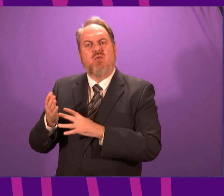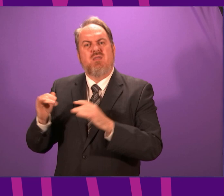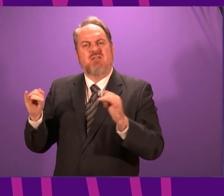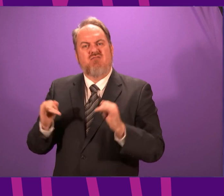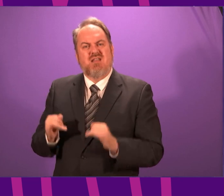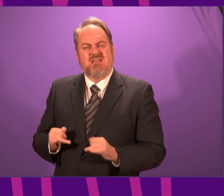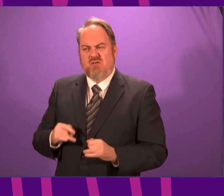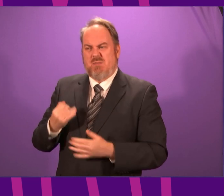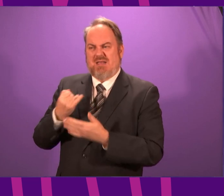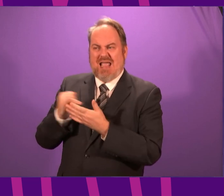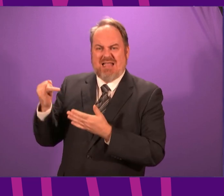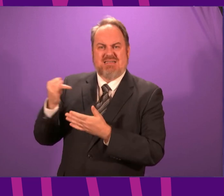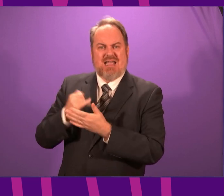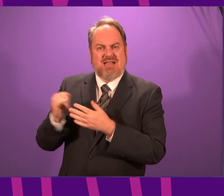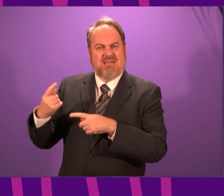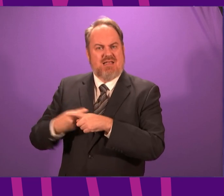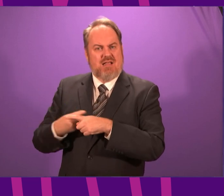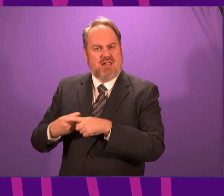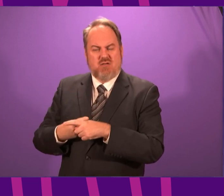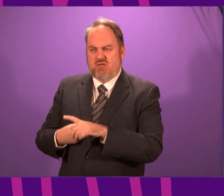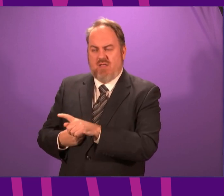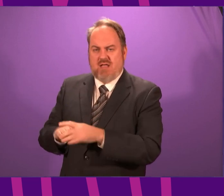no place for it.